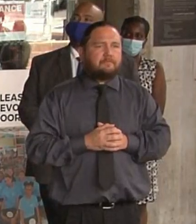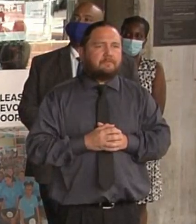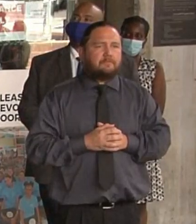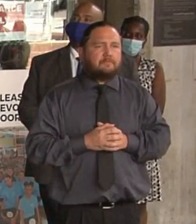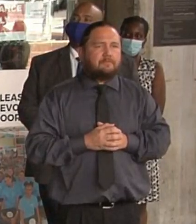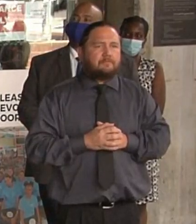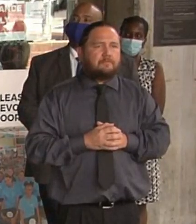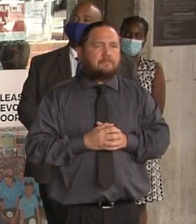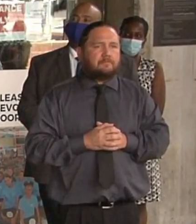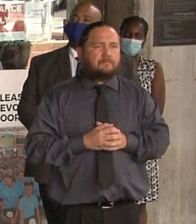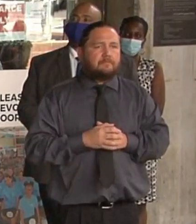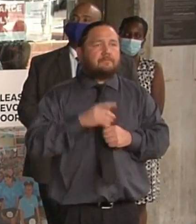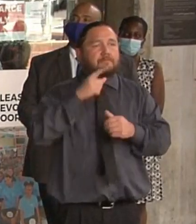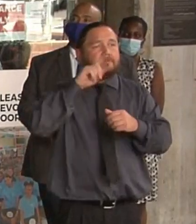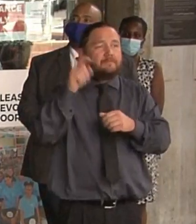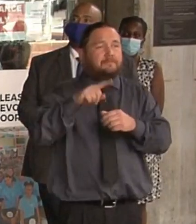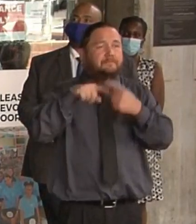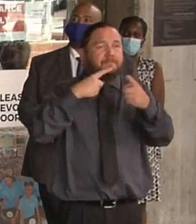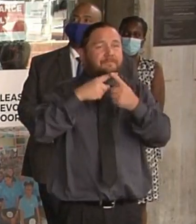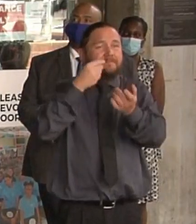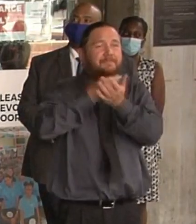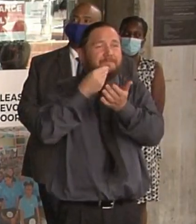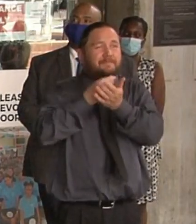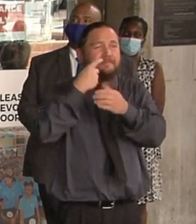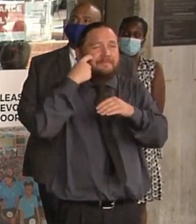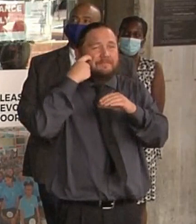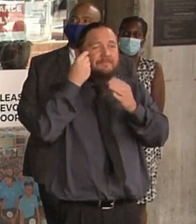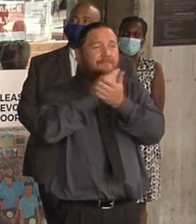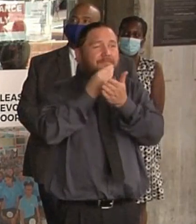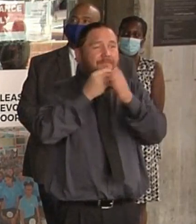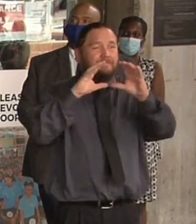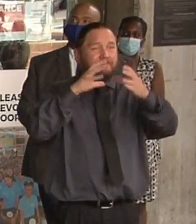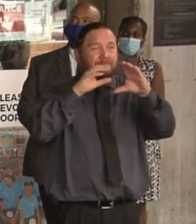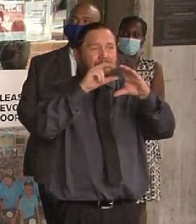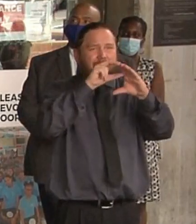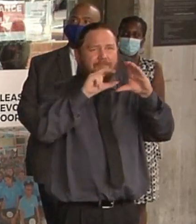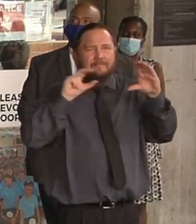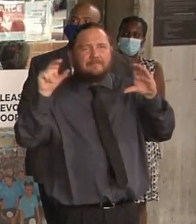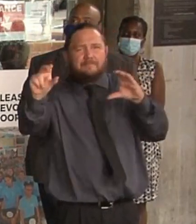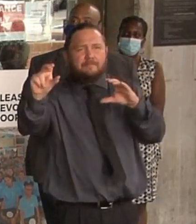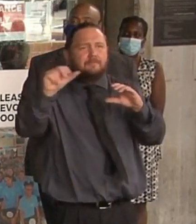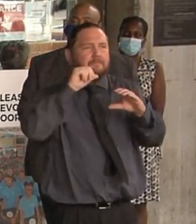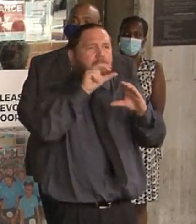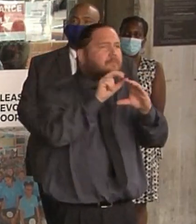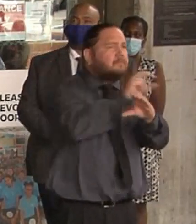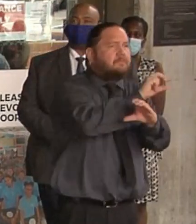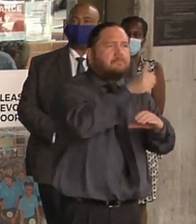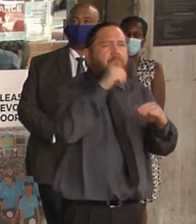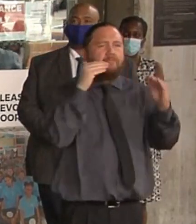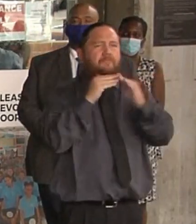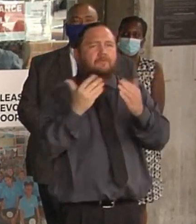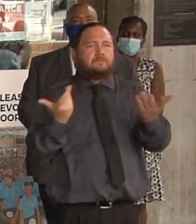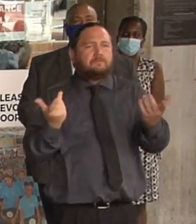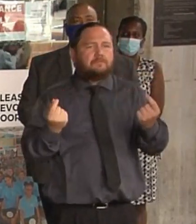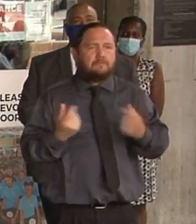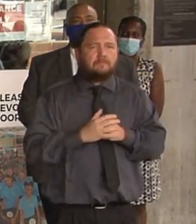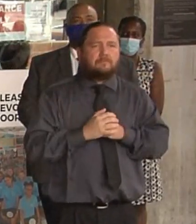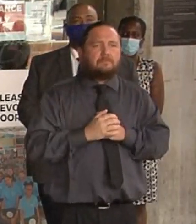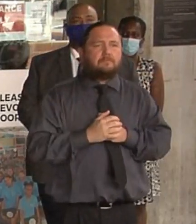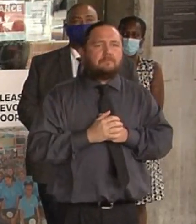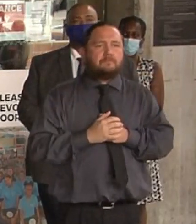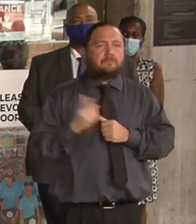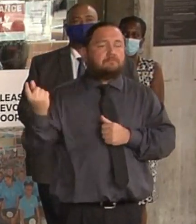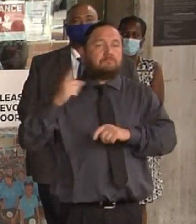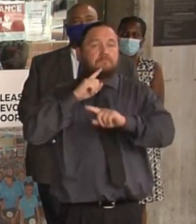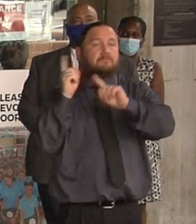fair to them? The answer is the money that we're going to be investing is actually benefiting them to deal with racism, to deal